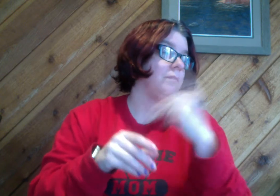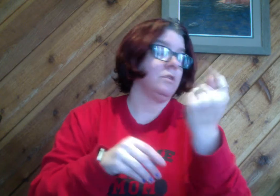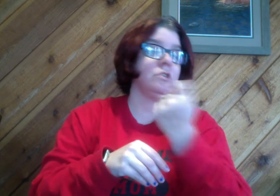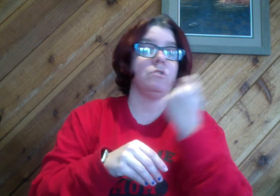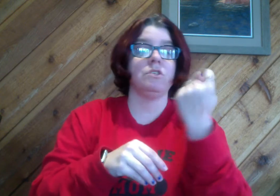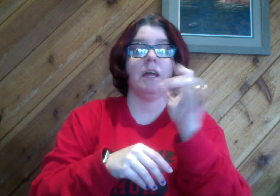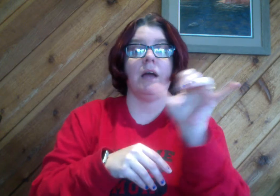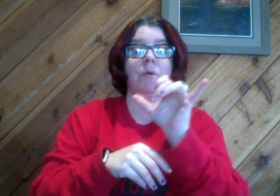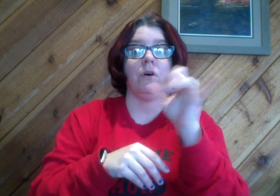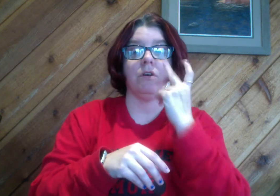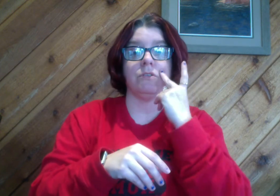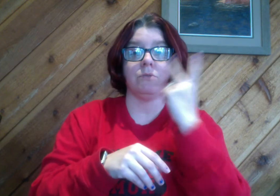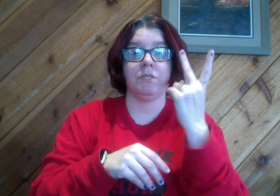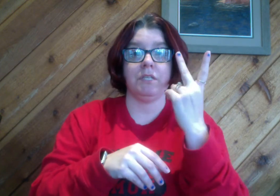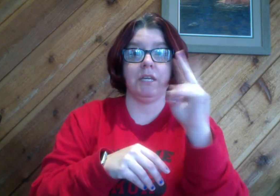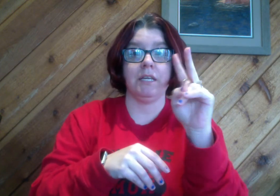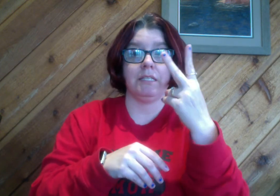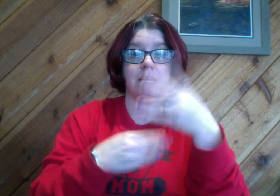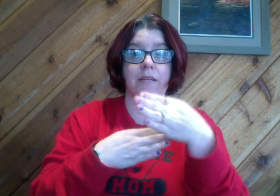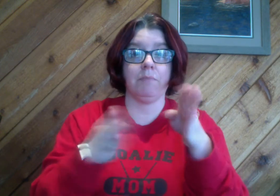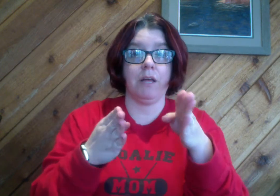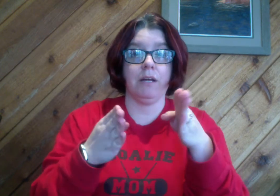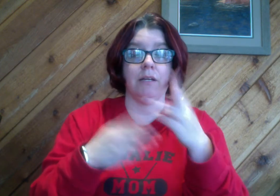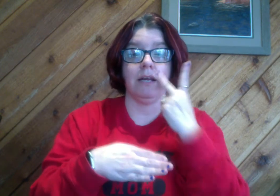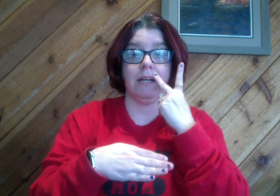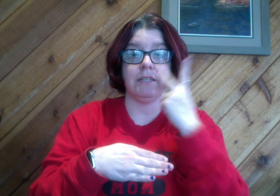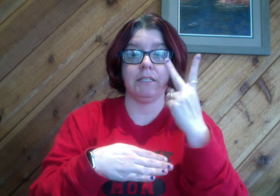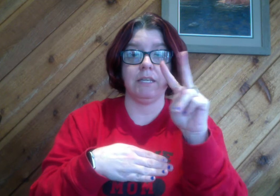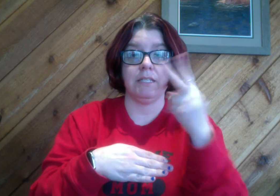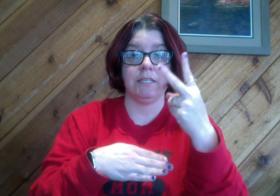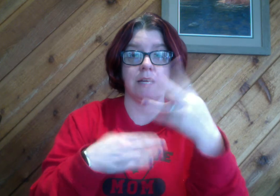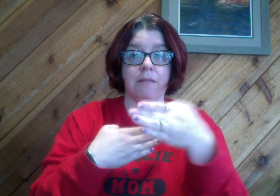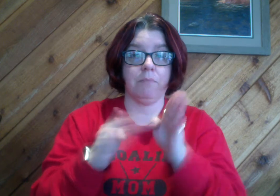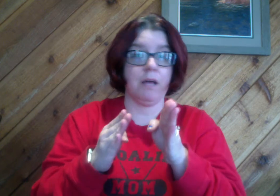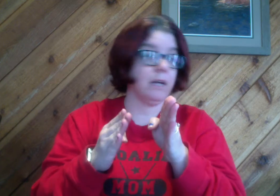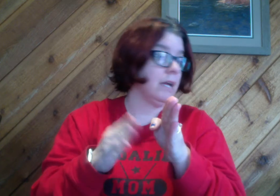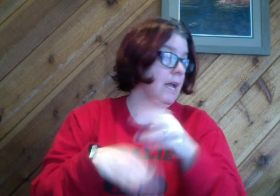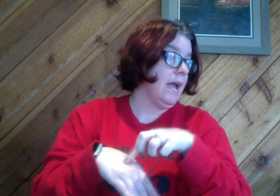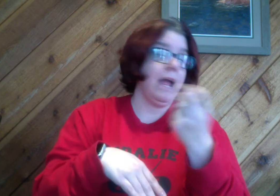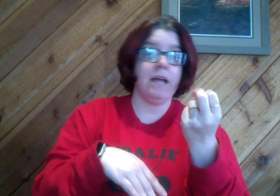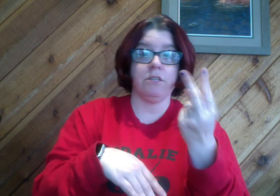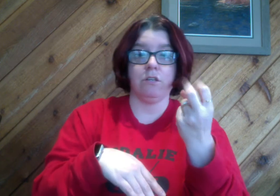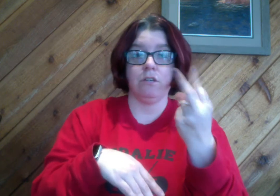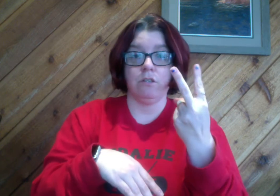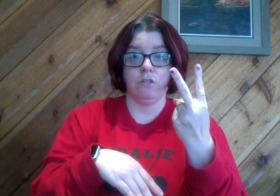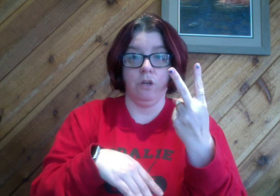Tuesday I will also see second block and I'll see second block at noon.